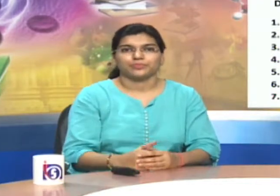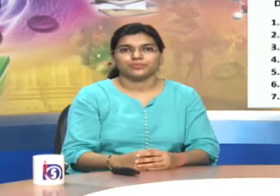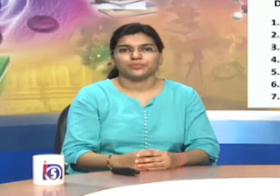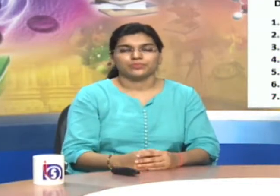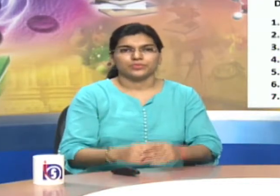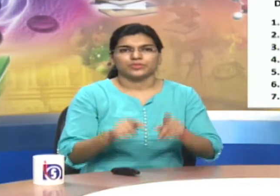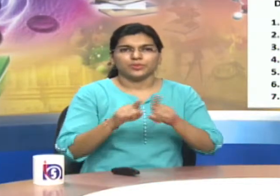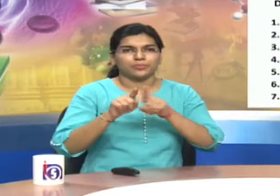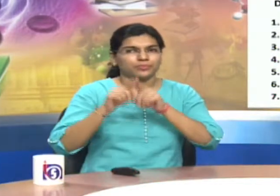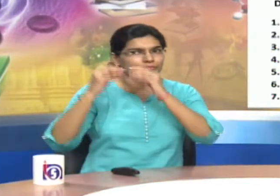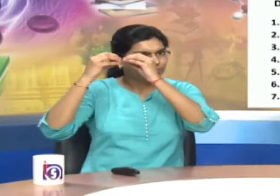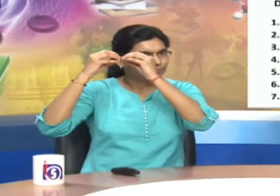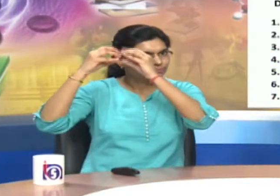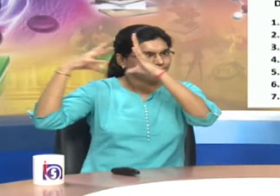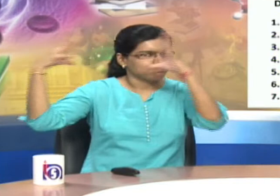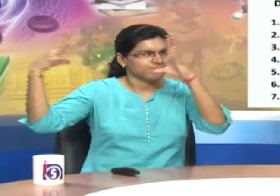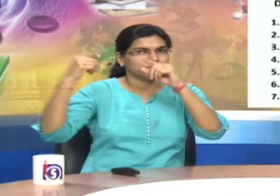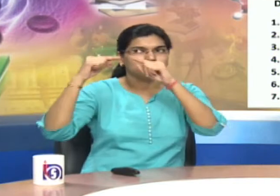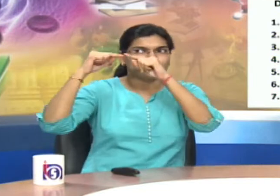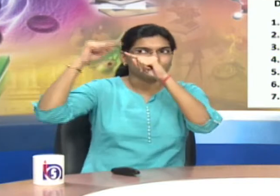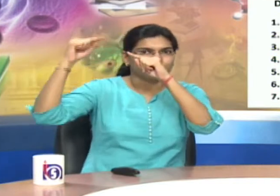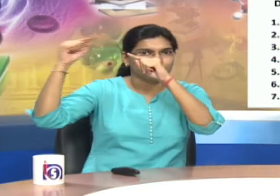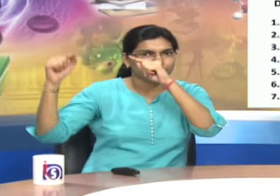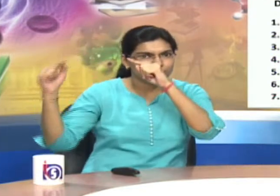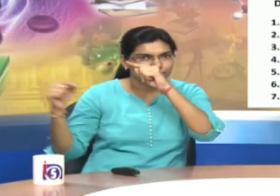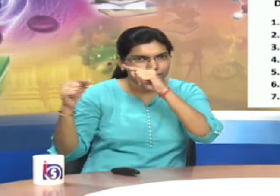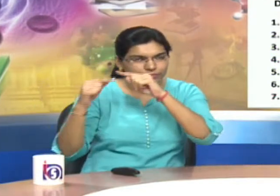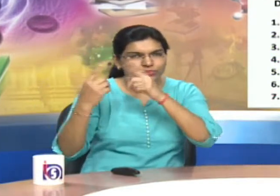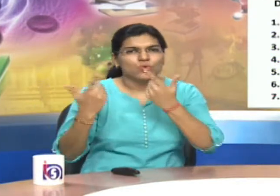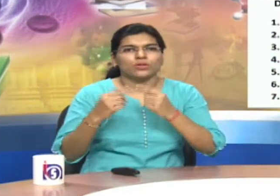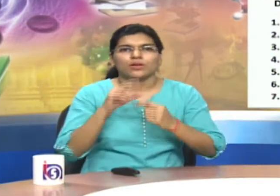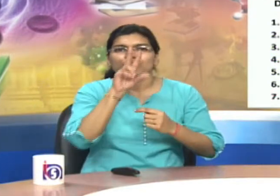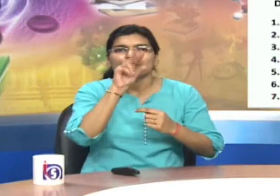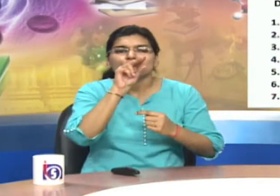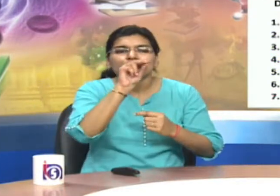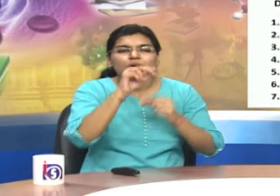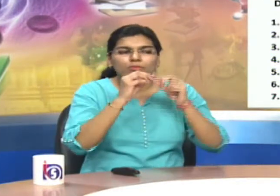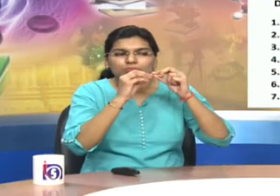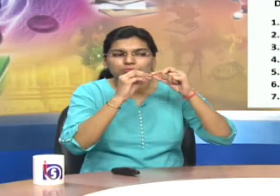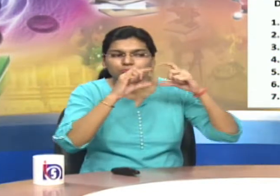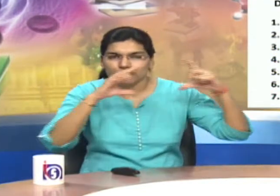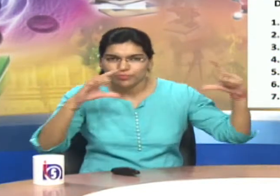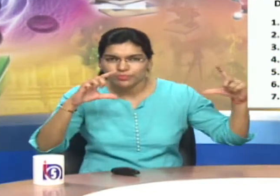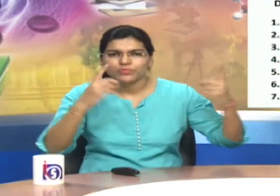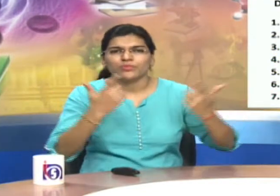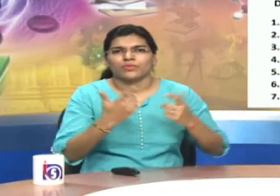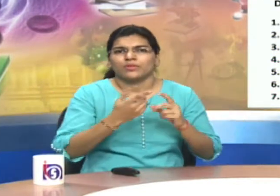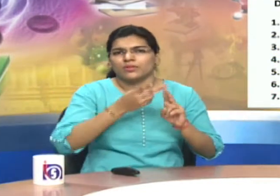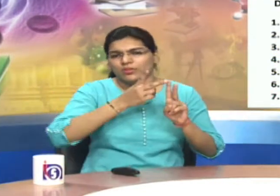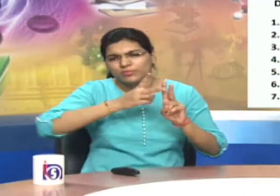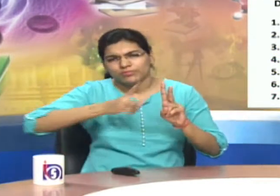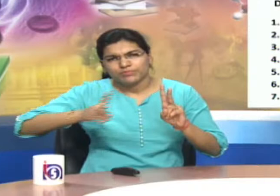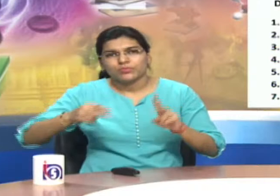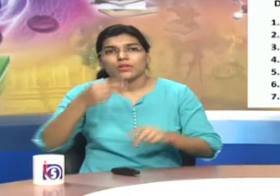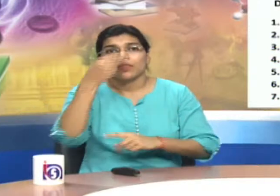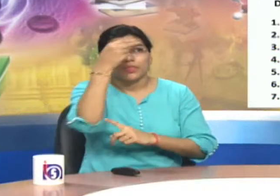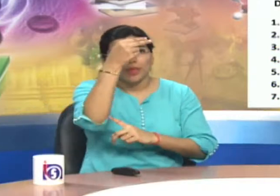And seventh point, you can see the balloons, air balloon. When you speak, then it can be shown